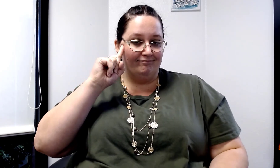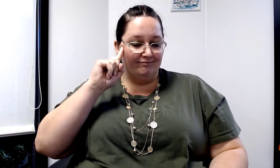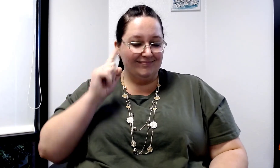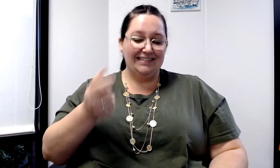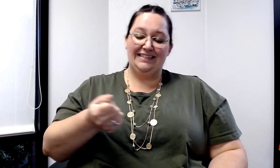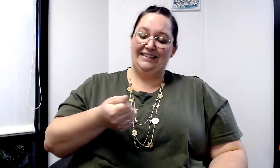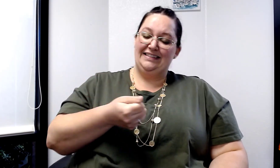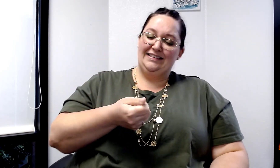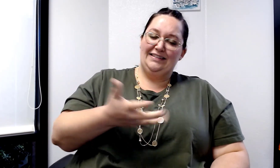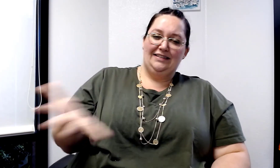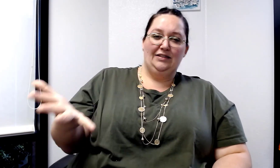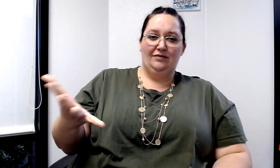deaf.